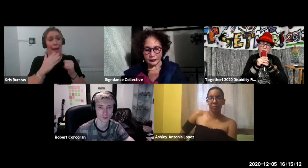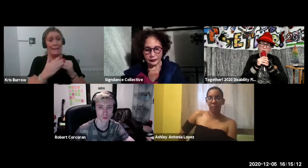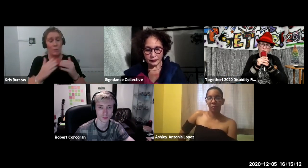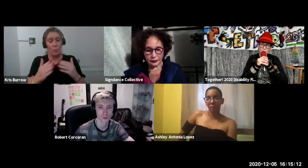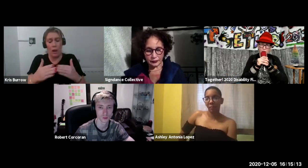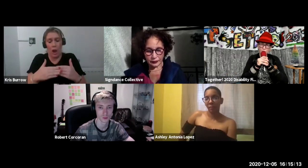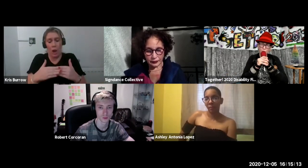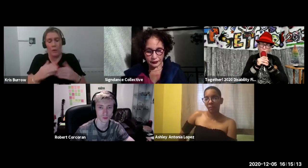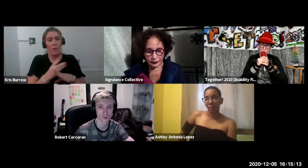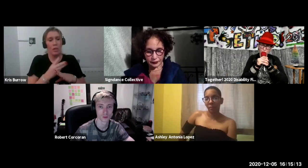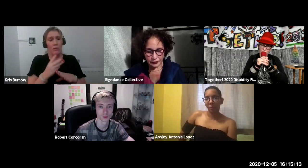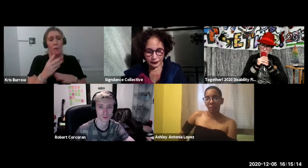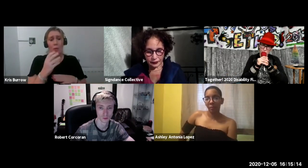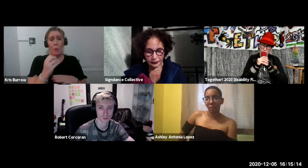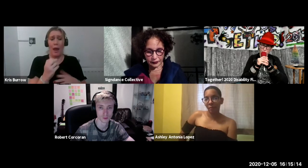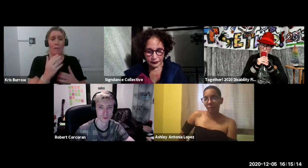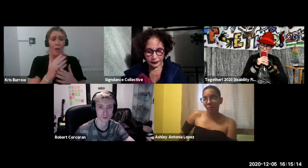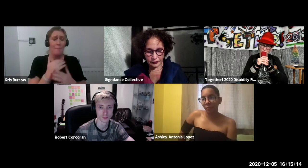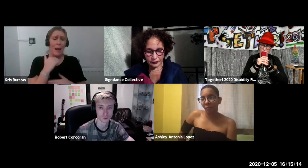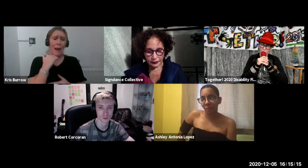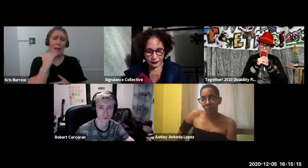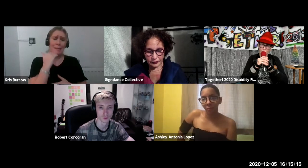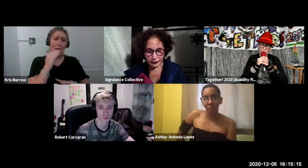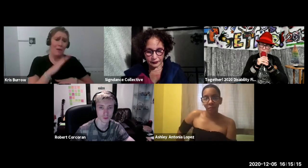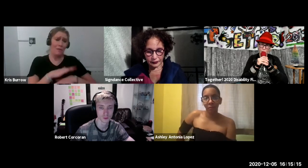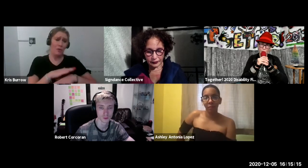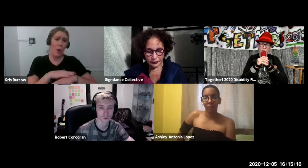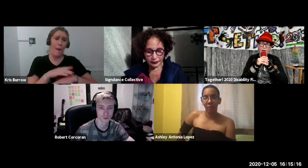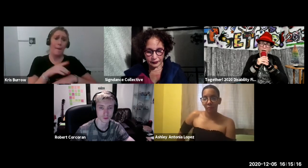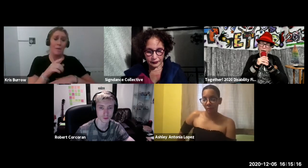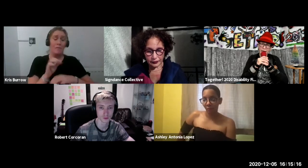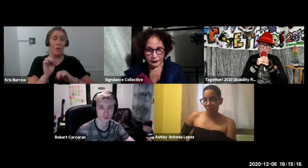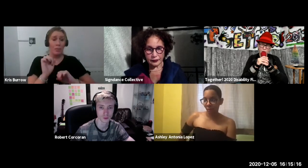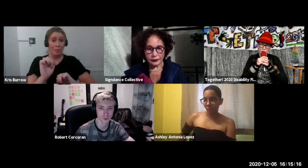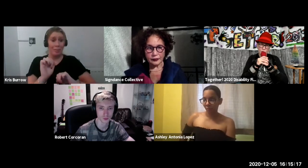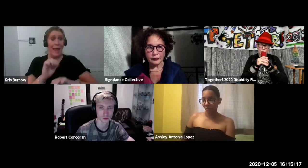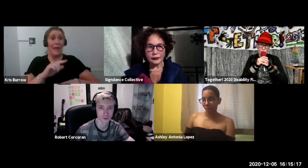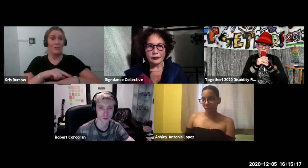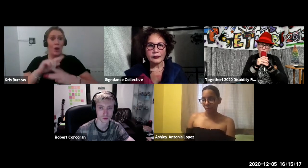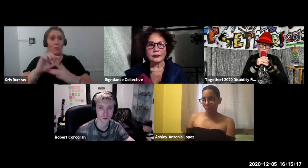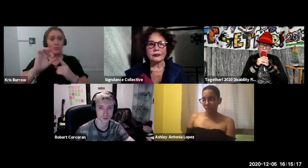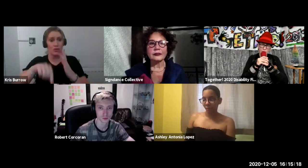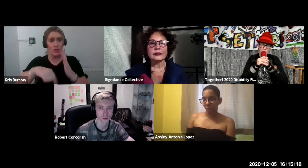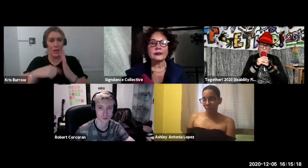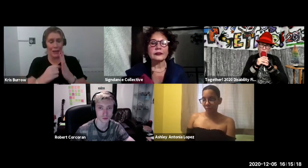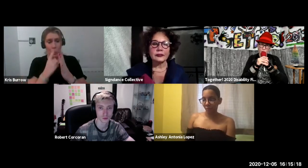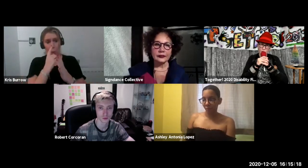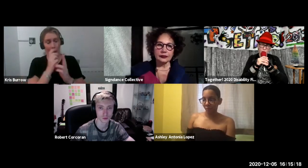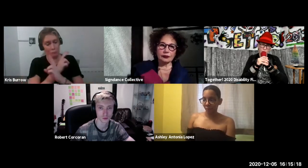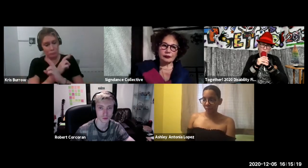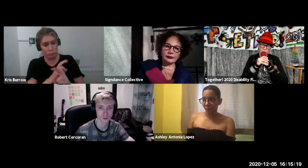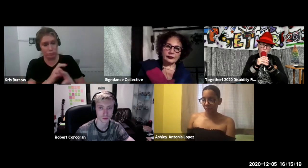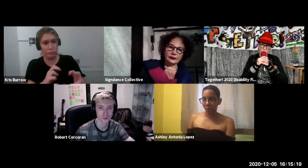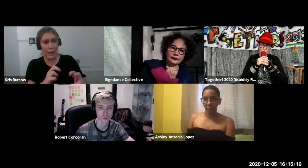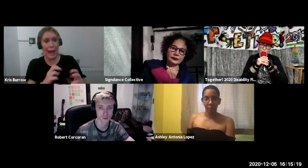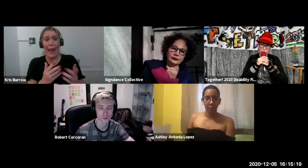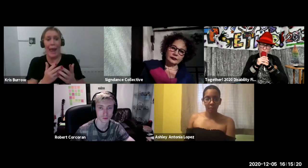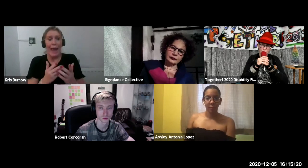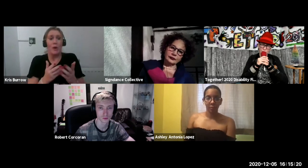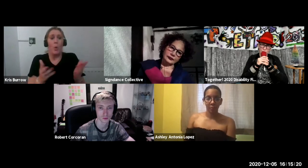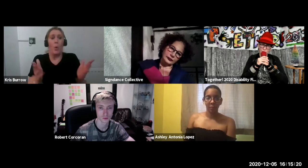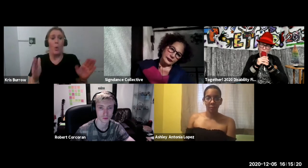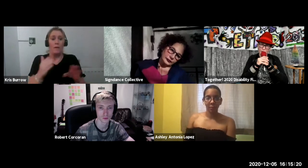weeks. You have all of the Time Project to explore, and of course the rest of the very